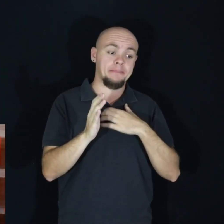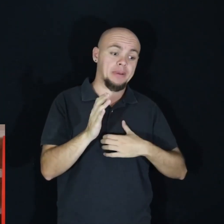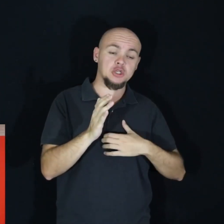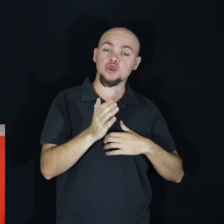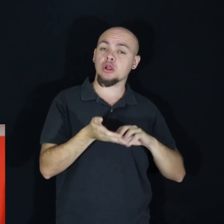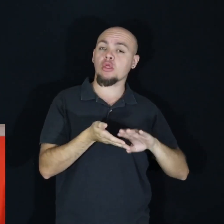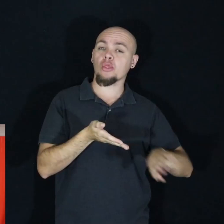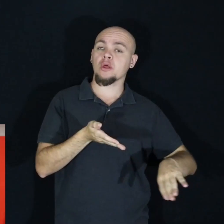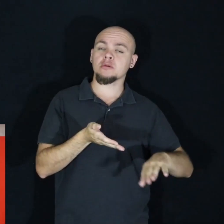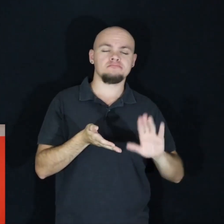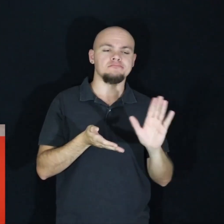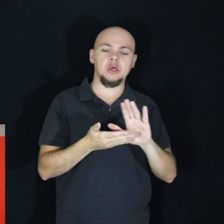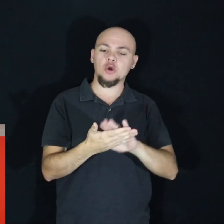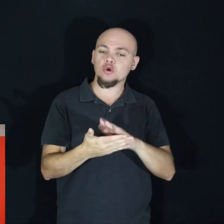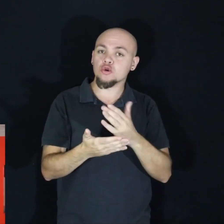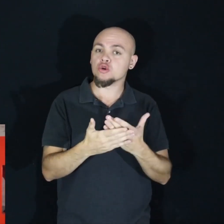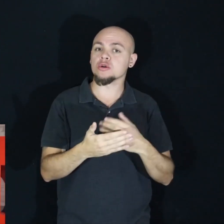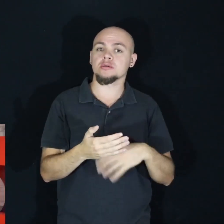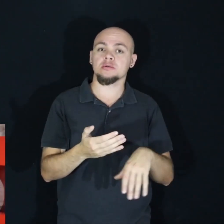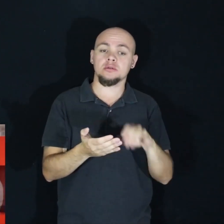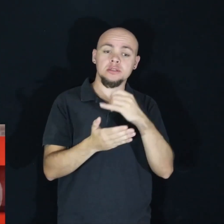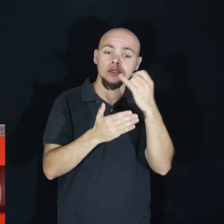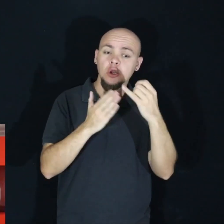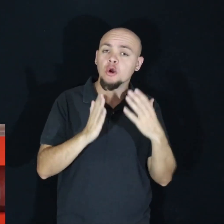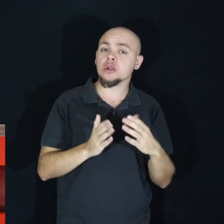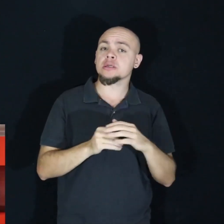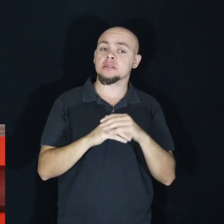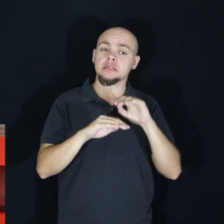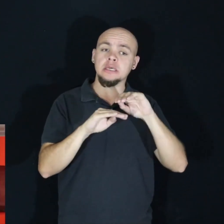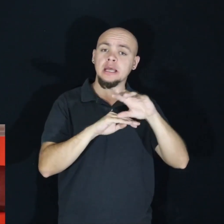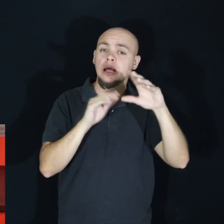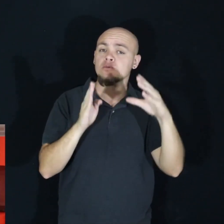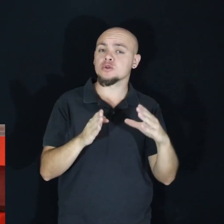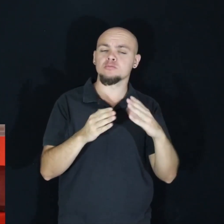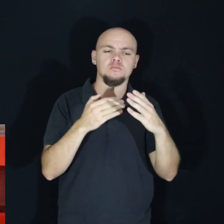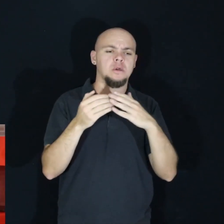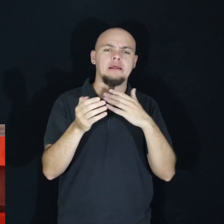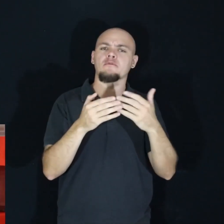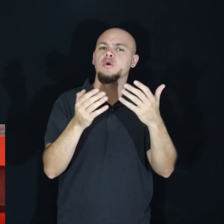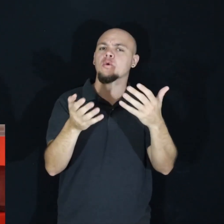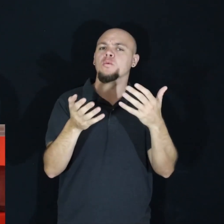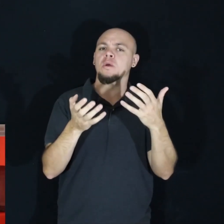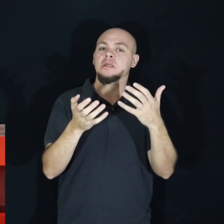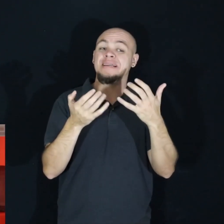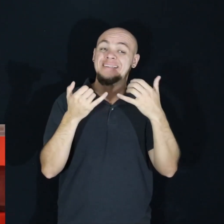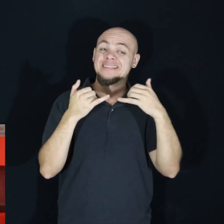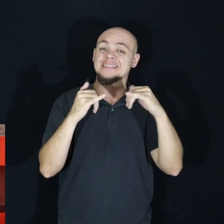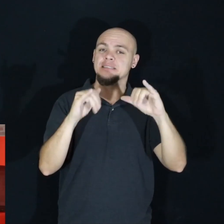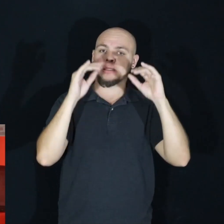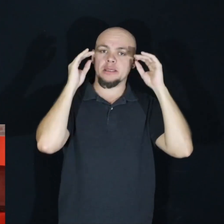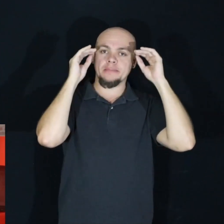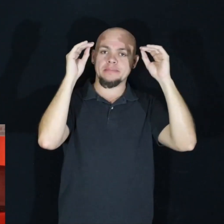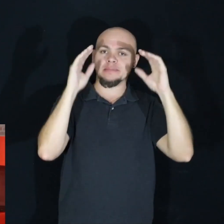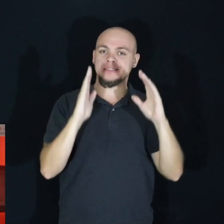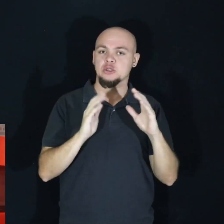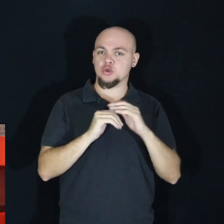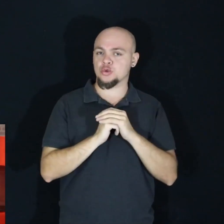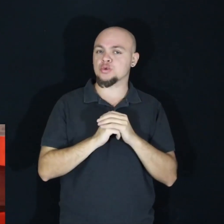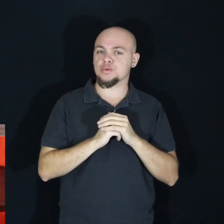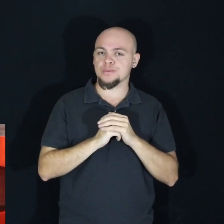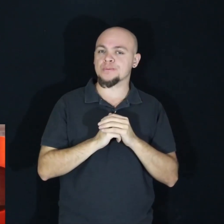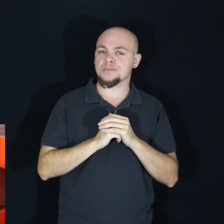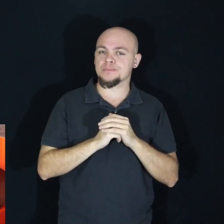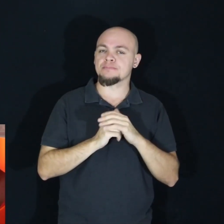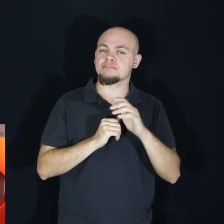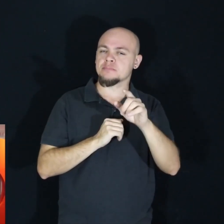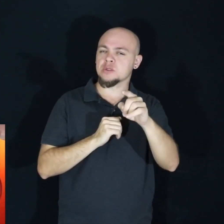can be an artist, you can be an accountant, you can be anything and still be a teacher. You can be anything you